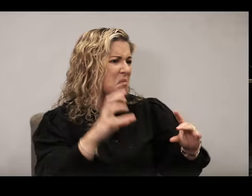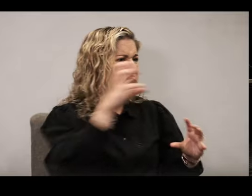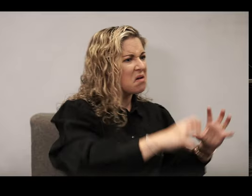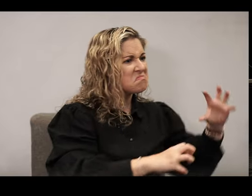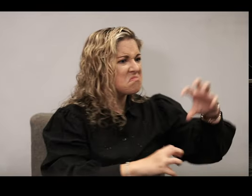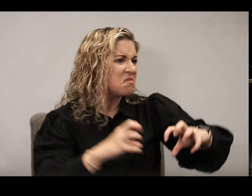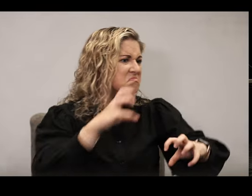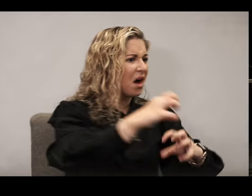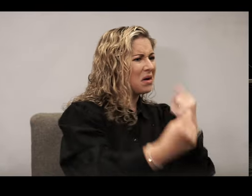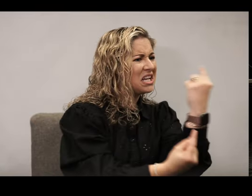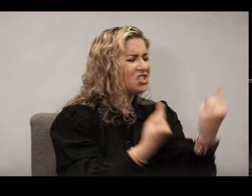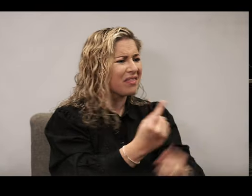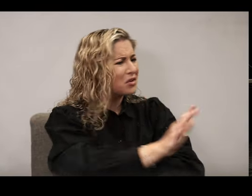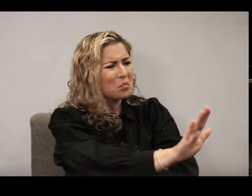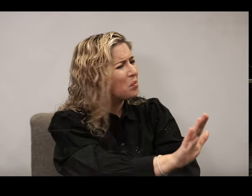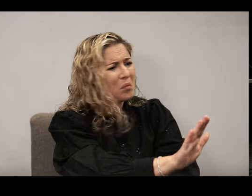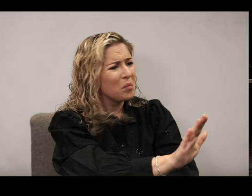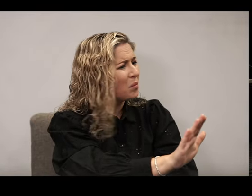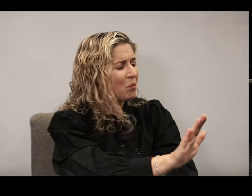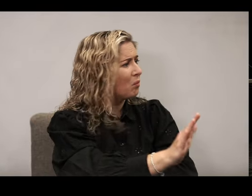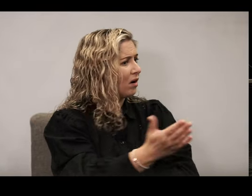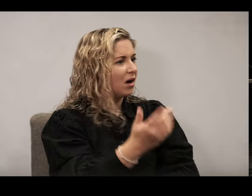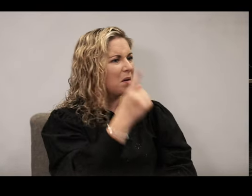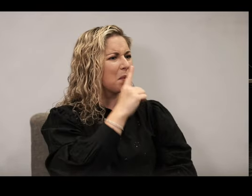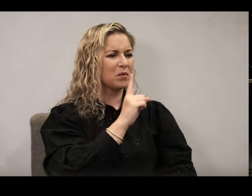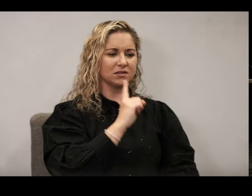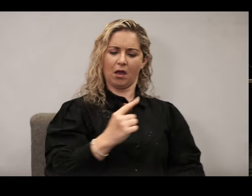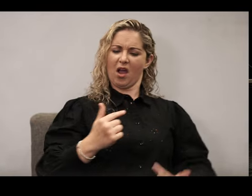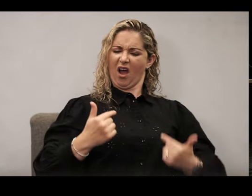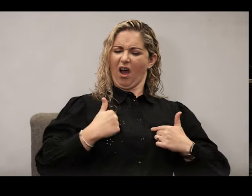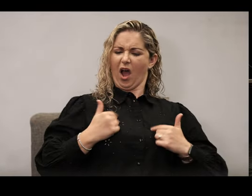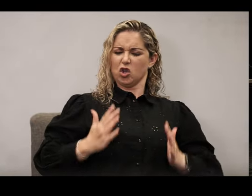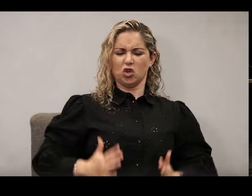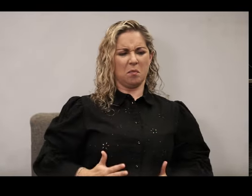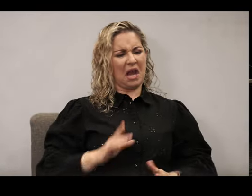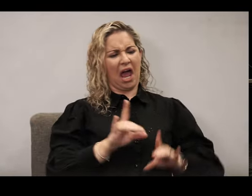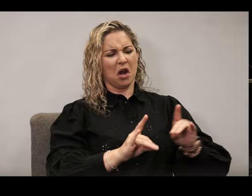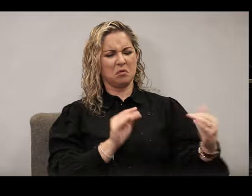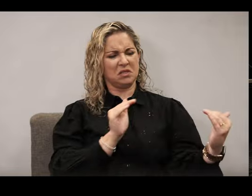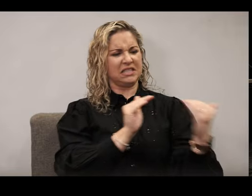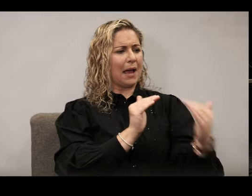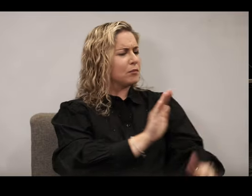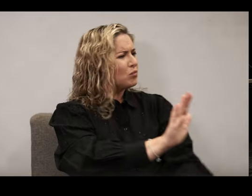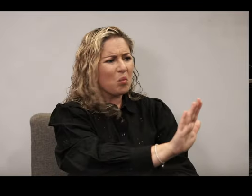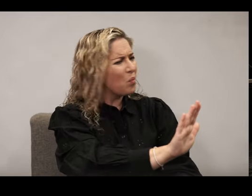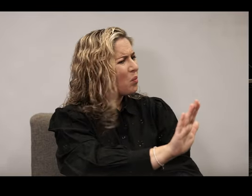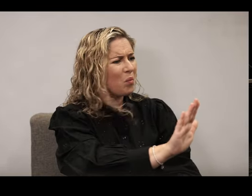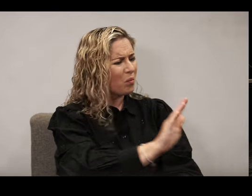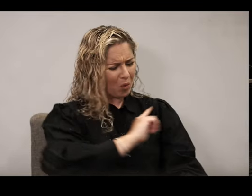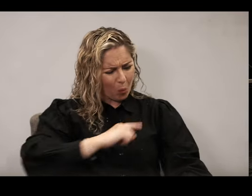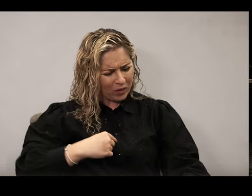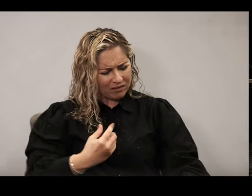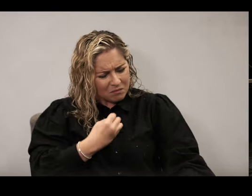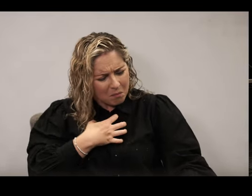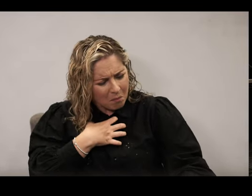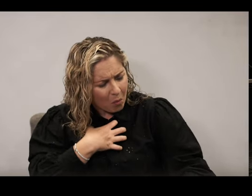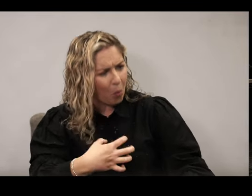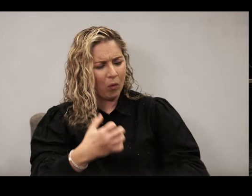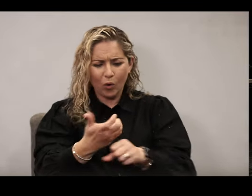what they keep telling us we are, animals. But we have something far, far more wonderful to share with our